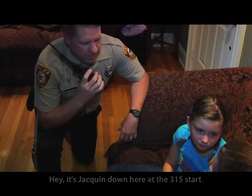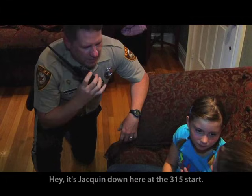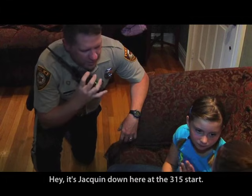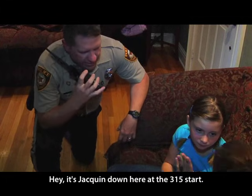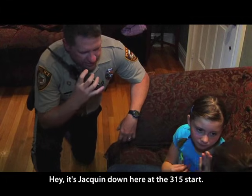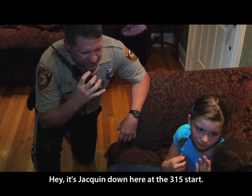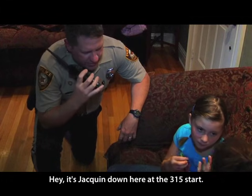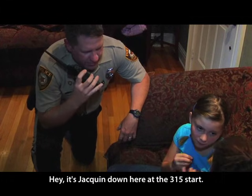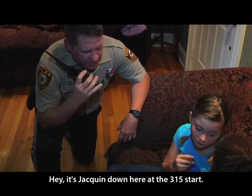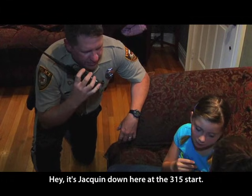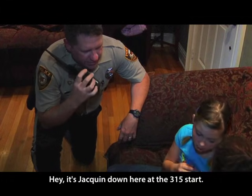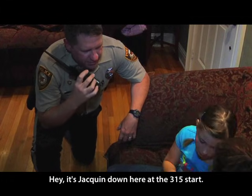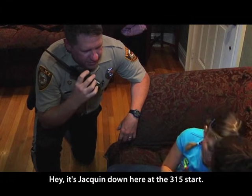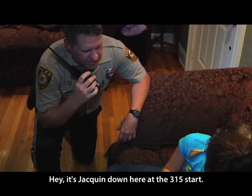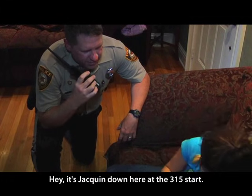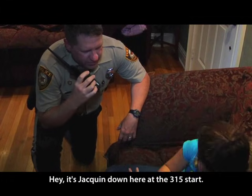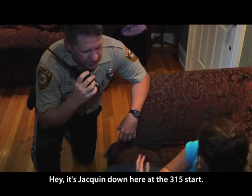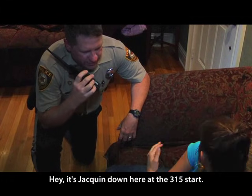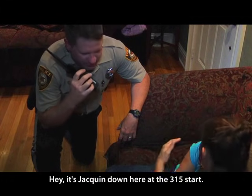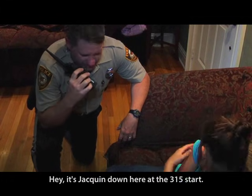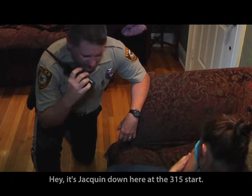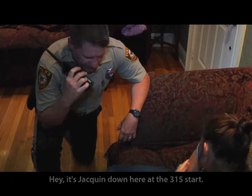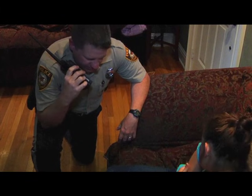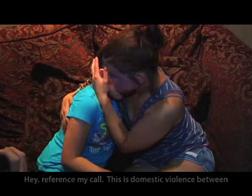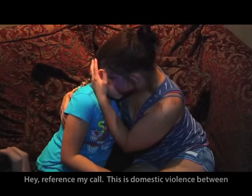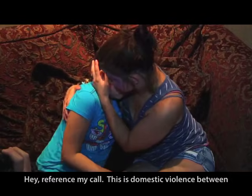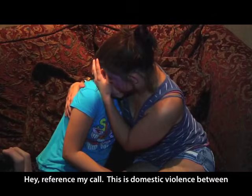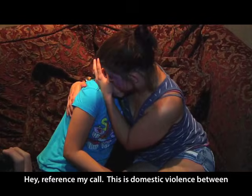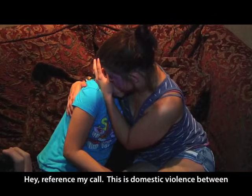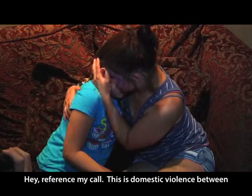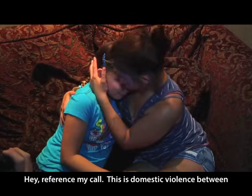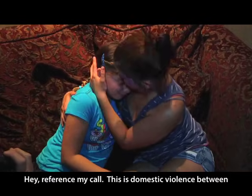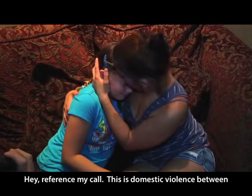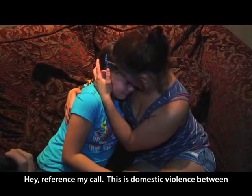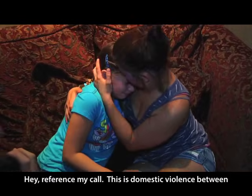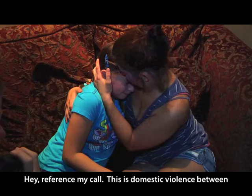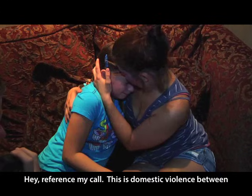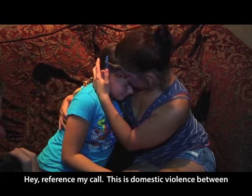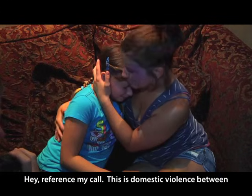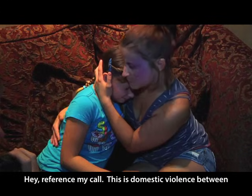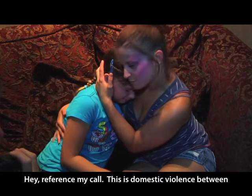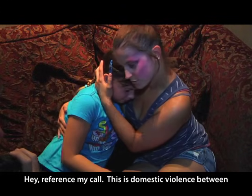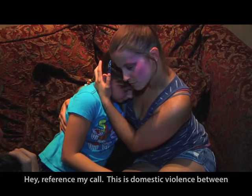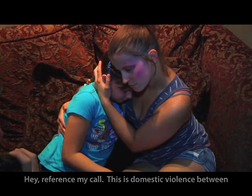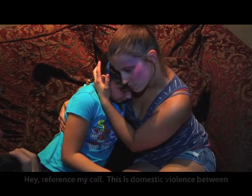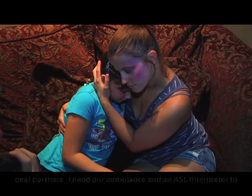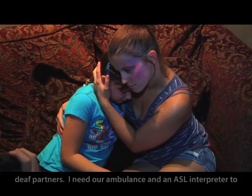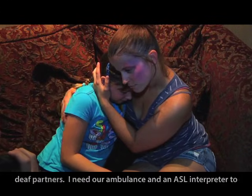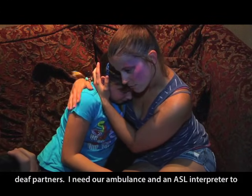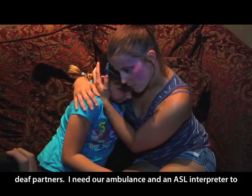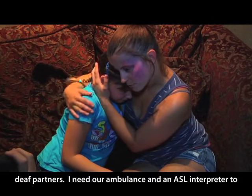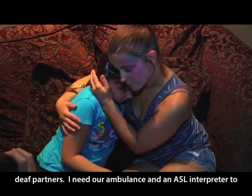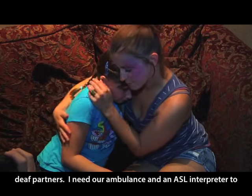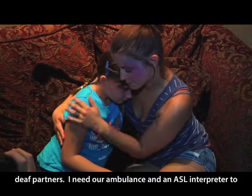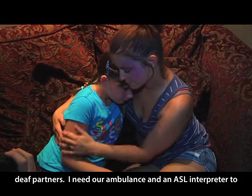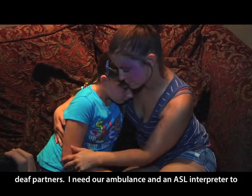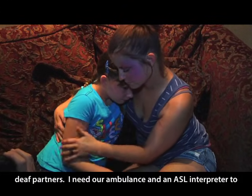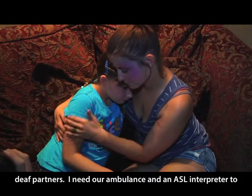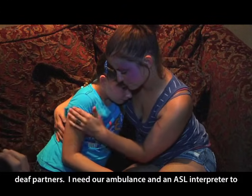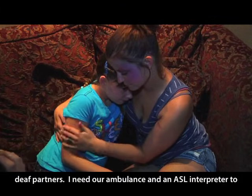Hey, it's Jacqueline down here at the 315 start. Hey, reference my call. This is a domestic violence between deaf partners. I need an ambulance